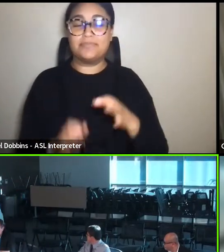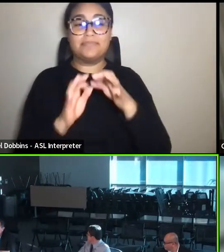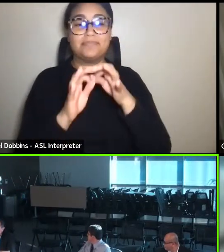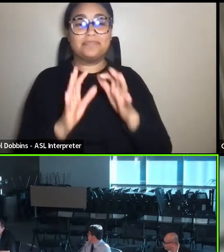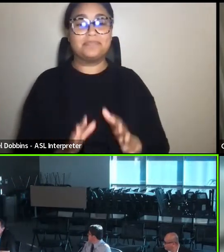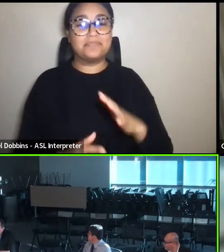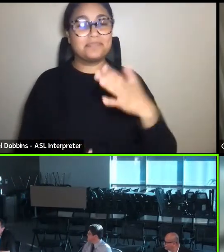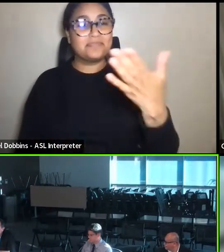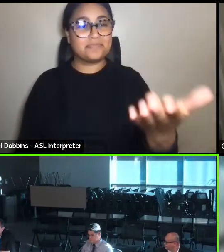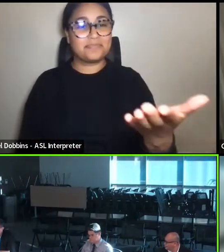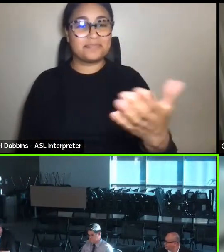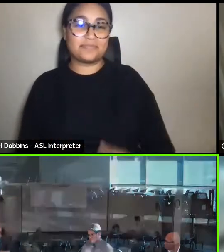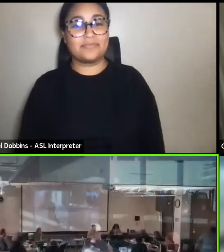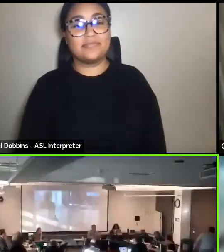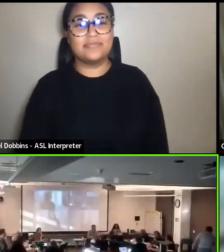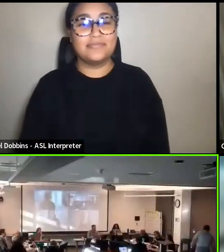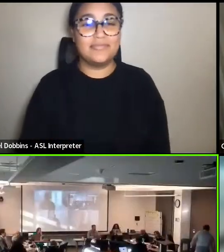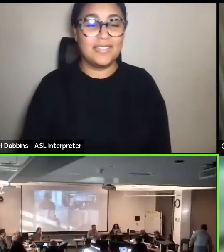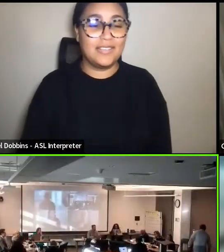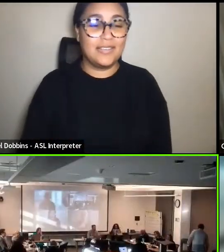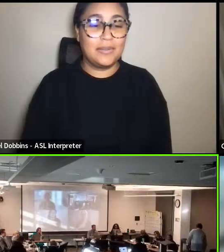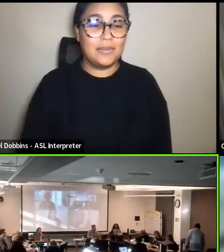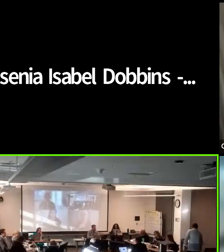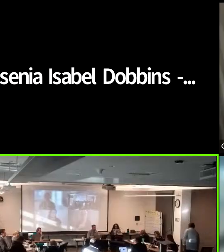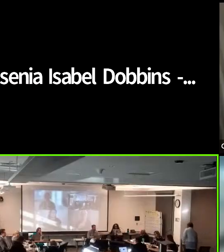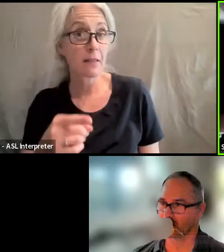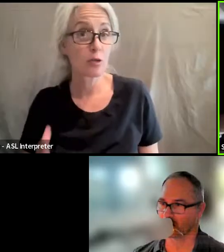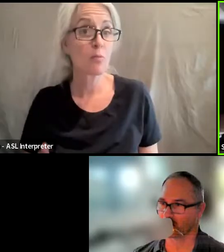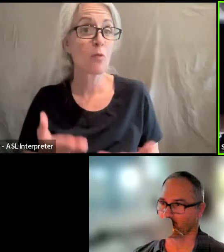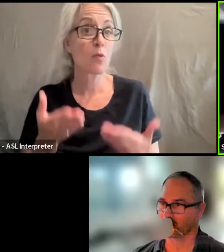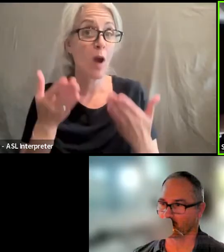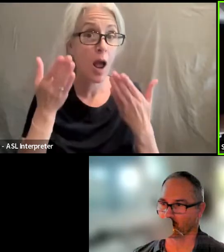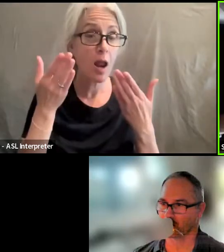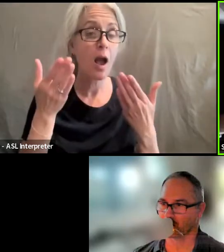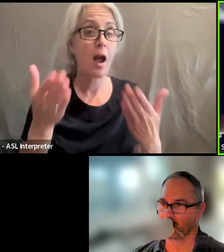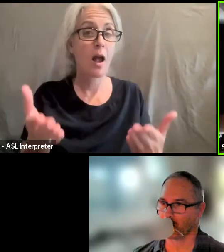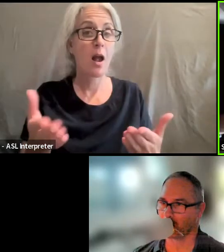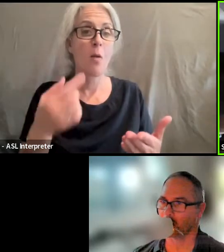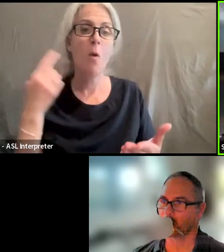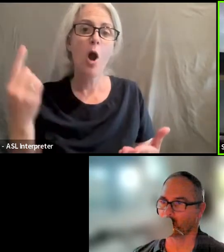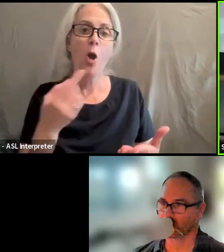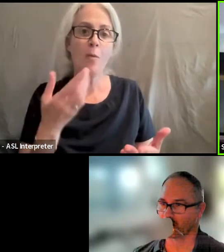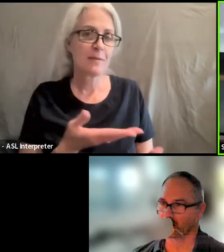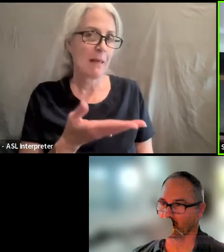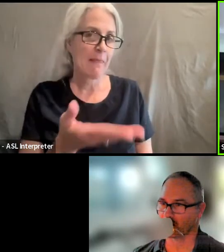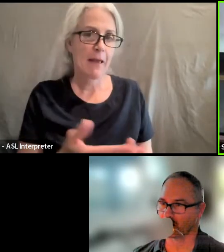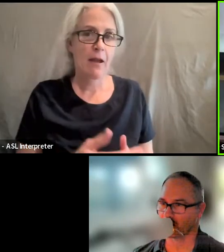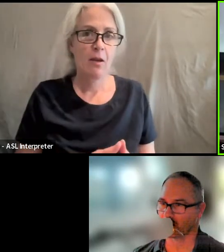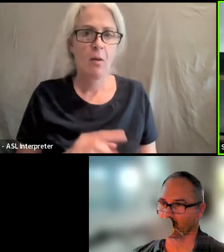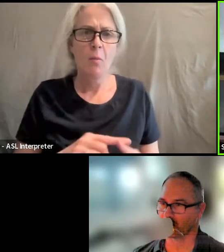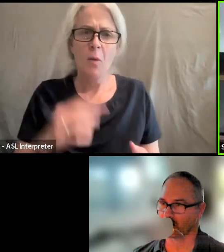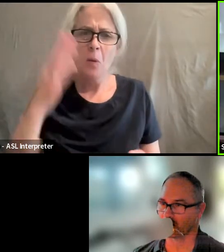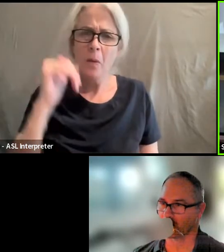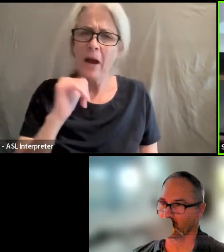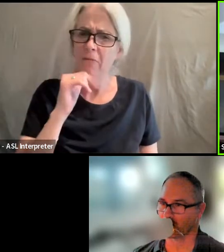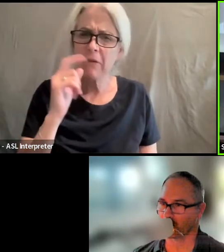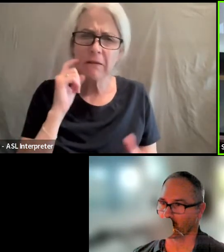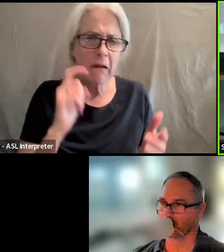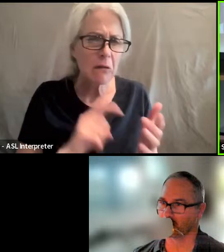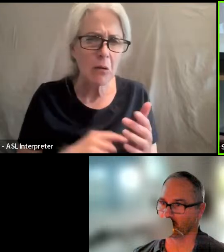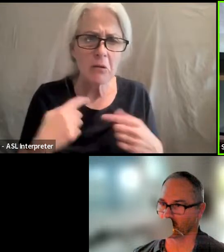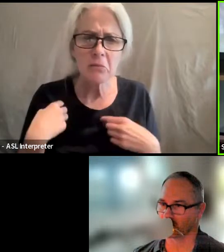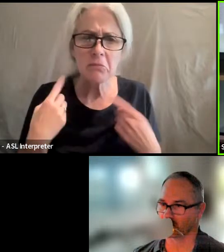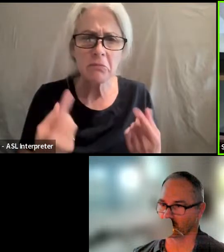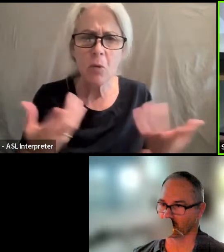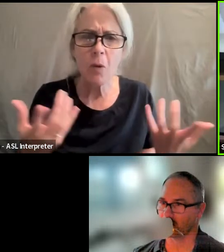Yes, and I like the fact, I like that you brought up, like, it's always been there, but why haven't we noticed? Like,